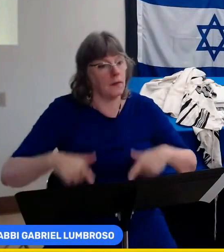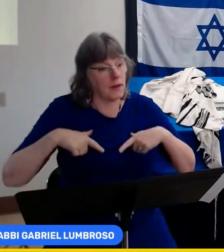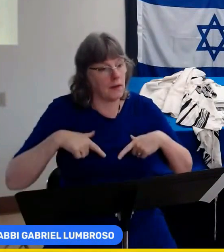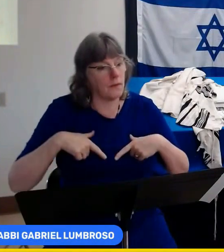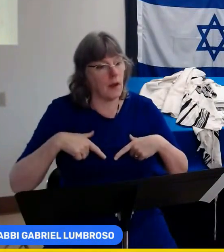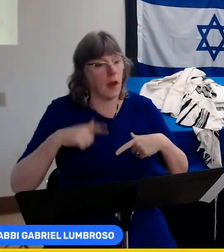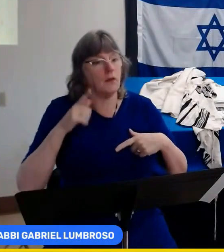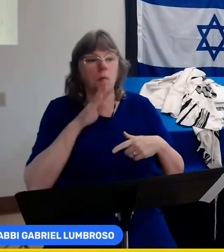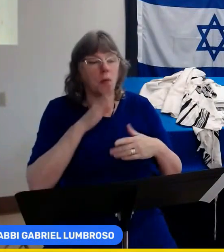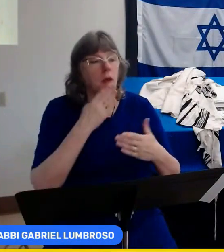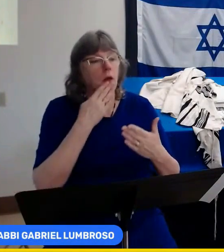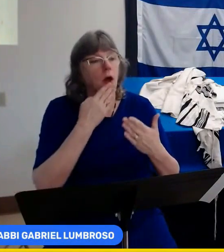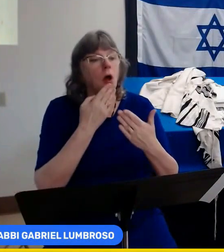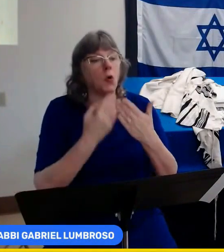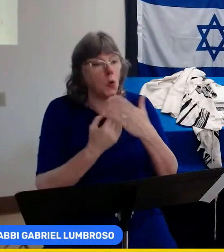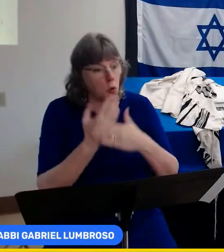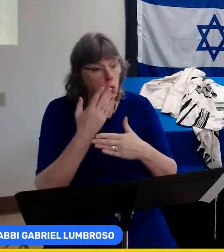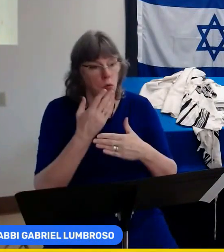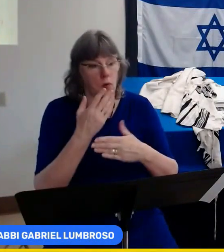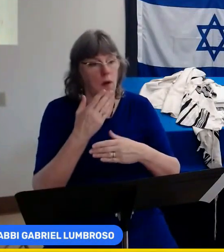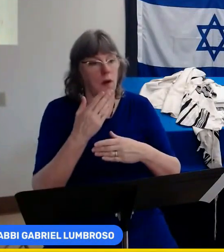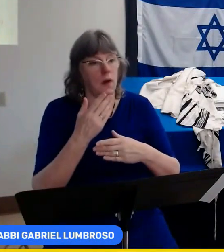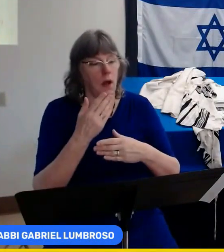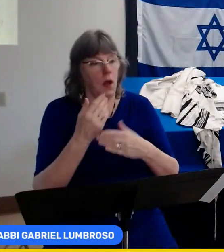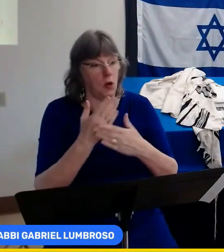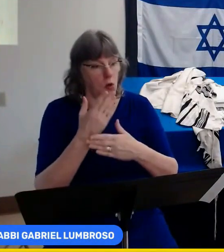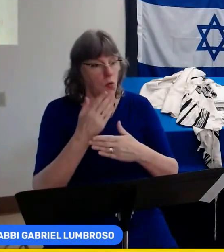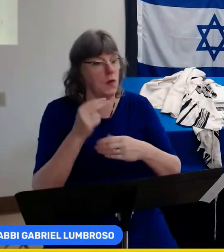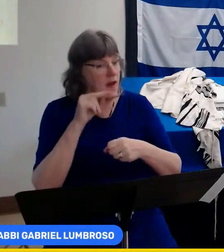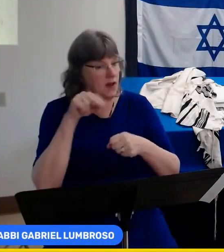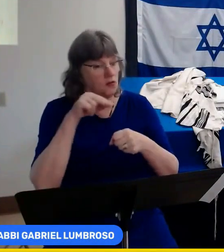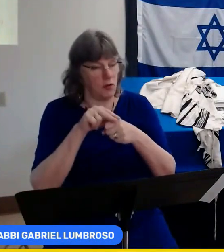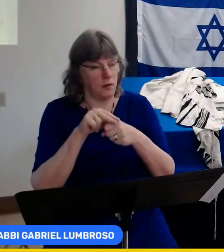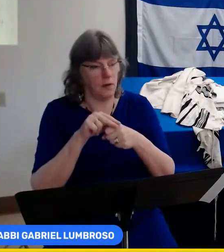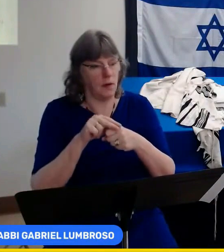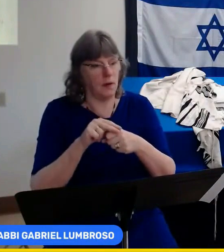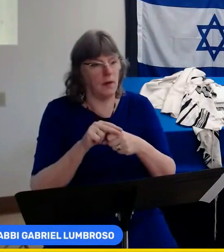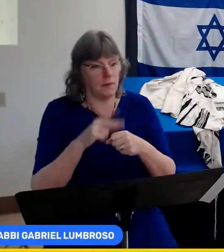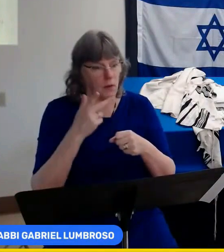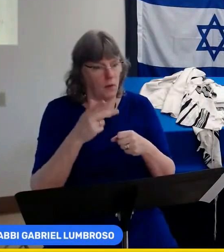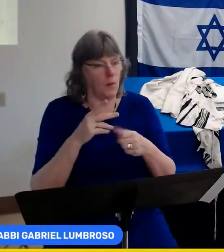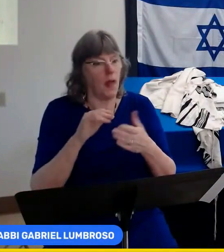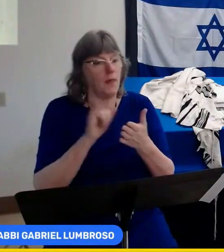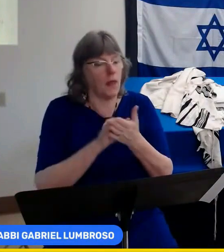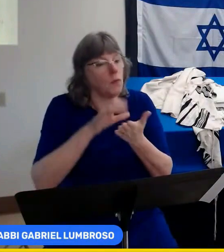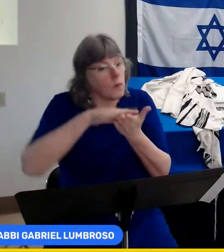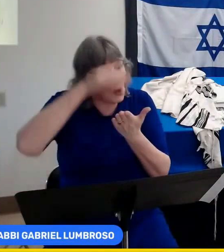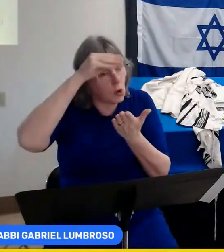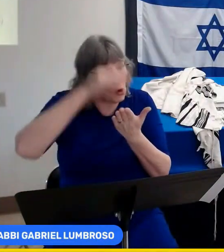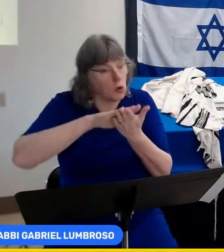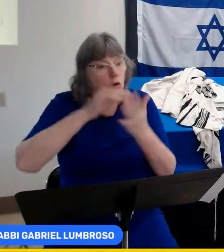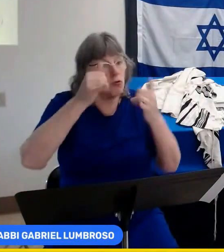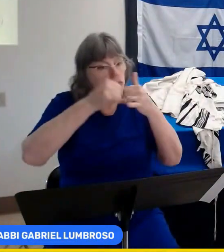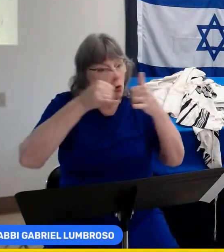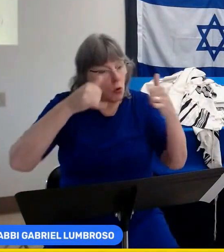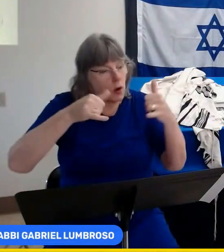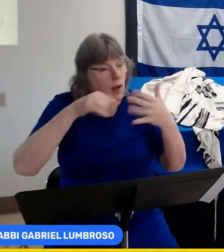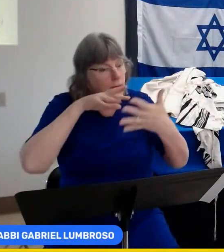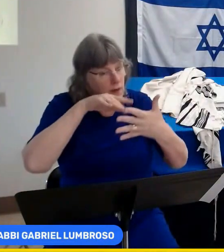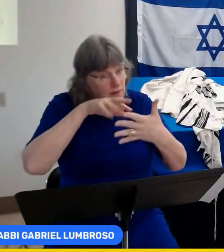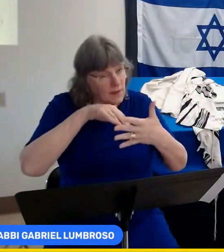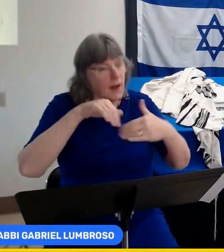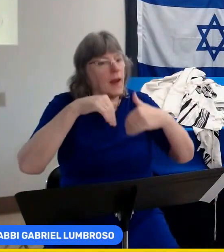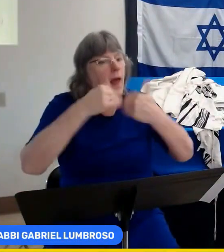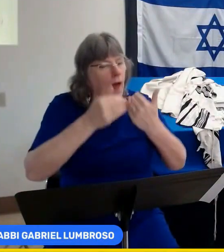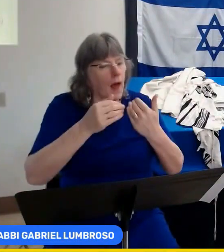Four, enter the land. Conquer, enter, populate the land. This is the final step. In Hebrews 3